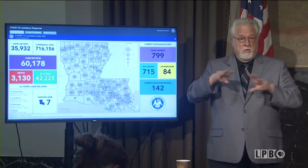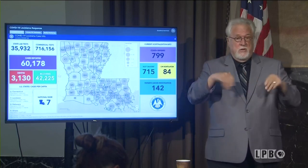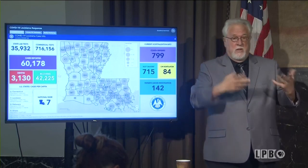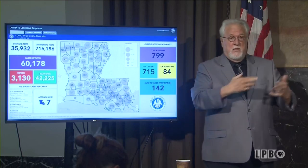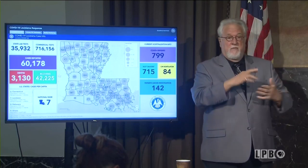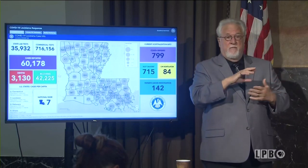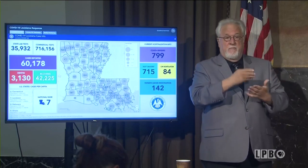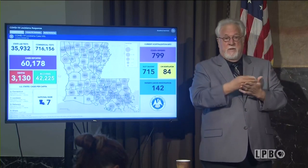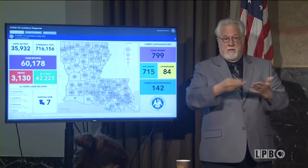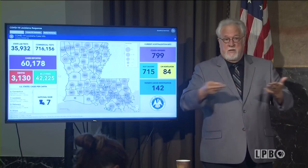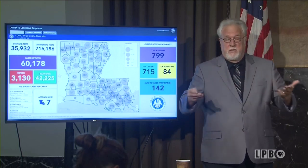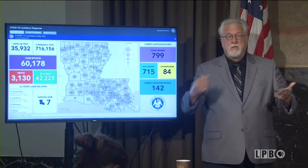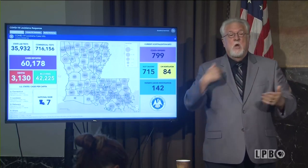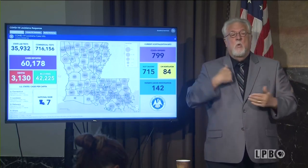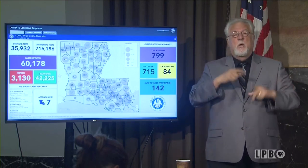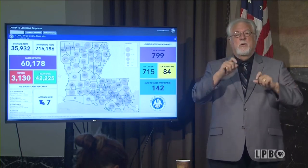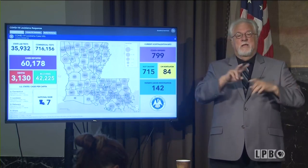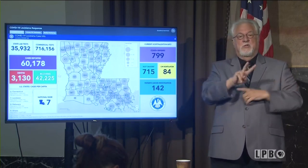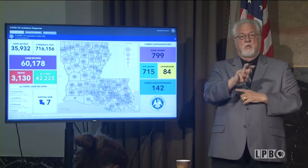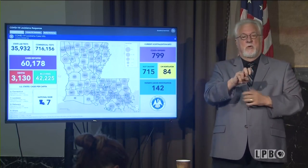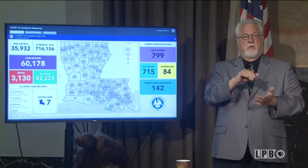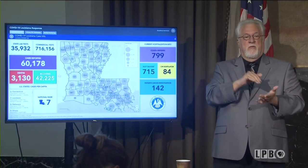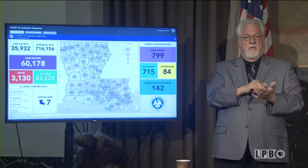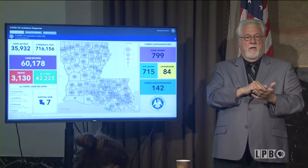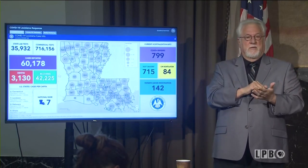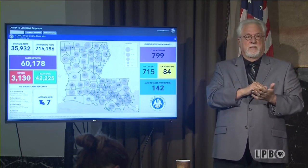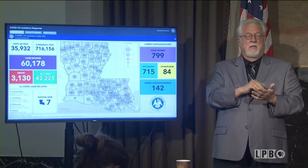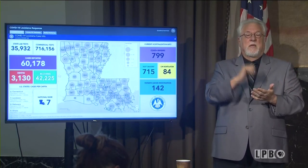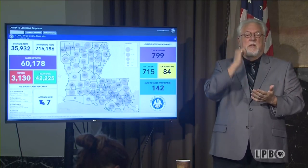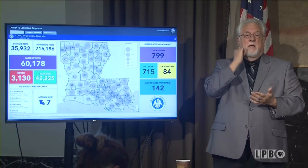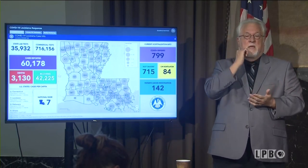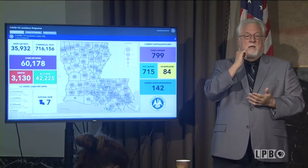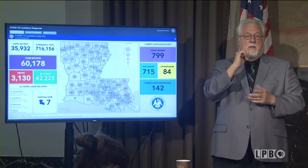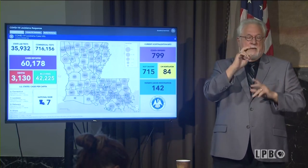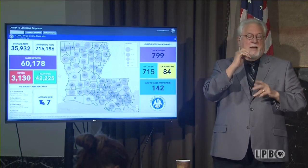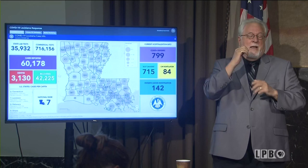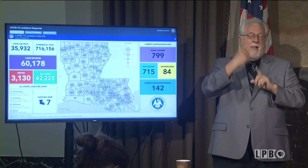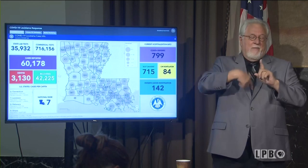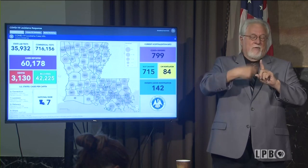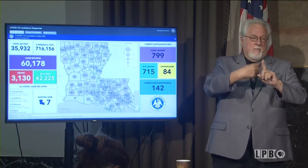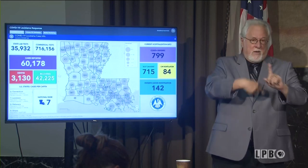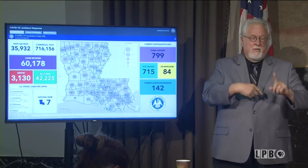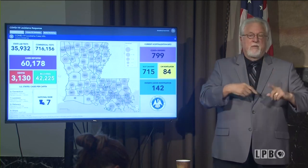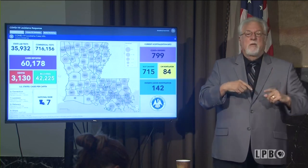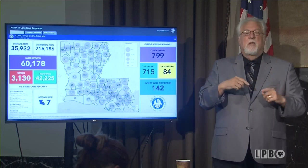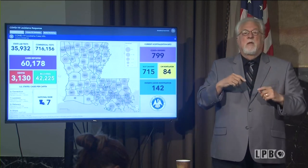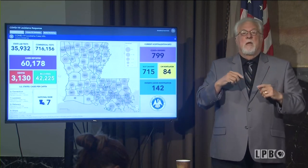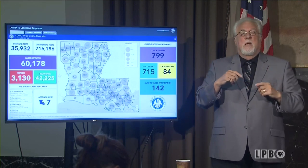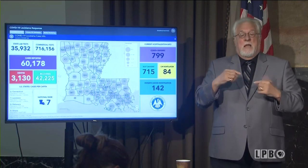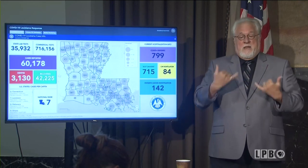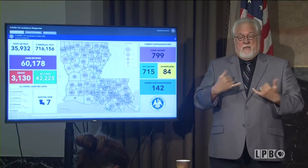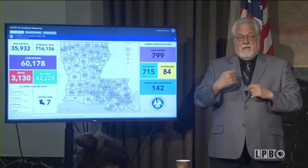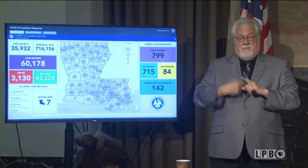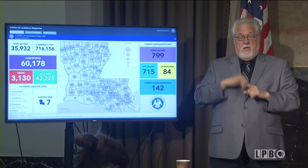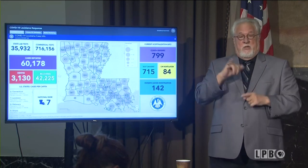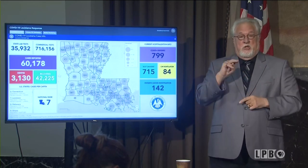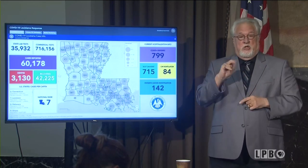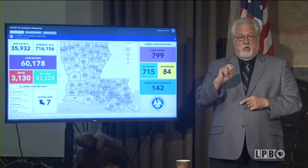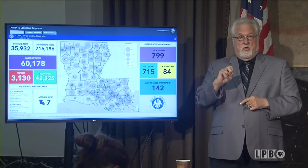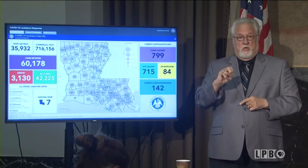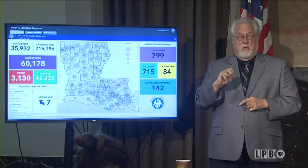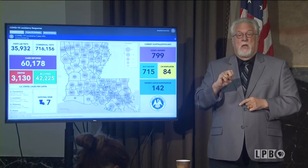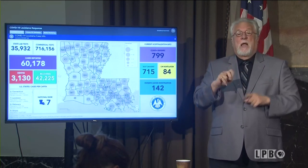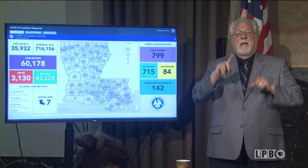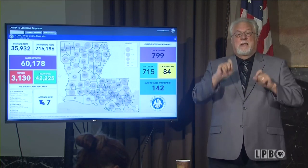forth, that we would test 200,000 individuals per month. This month, or I should say in June, we